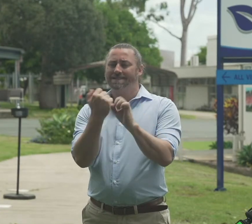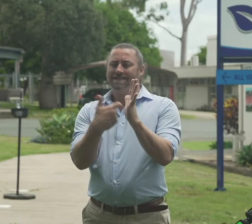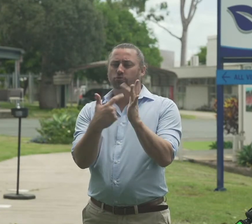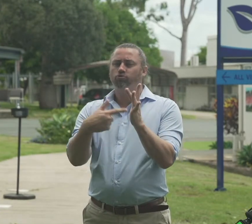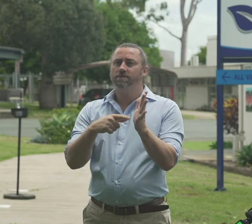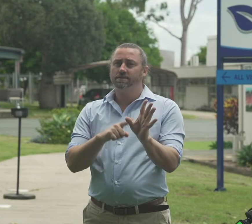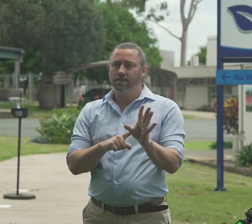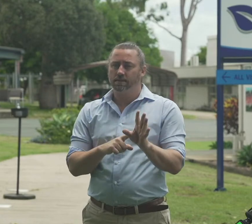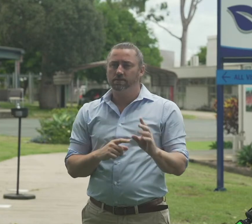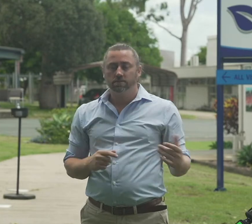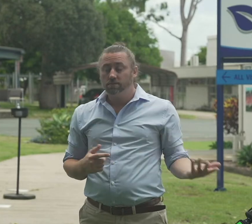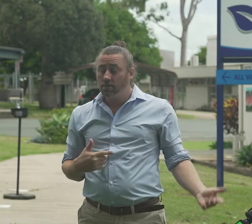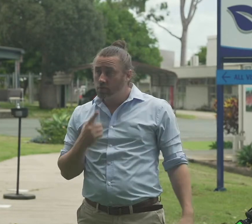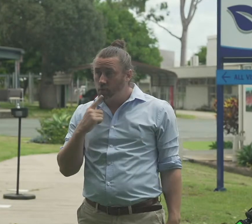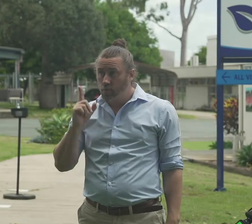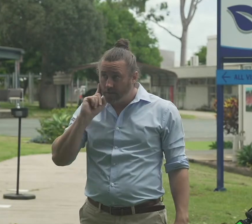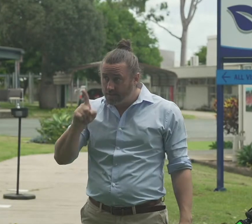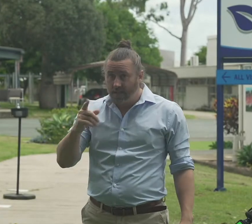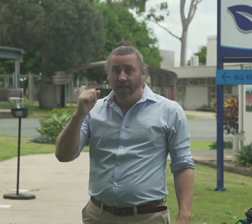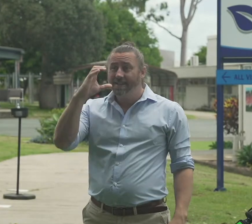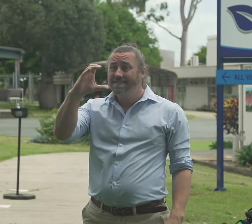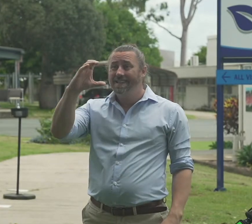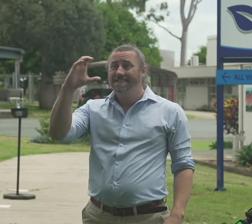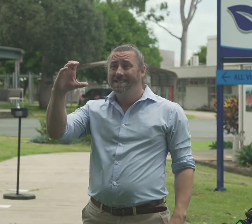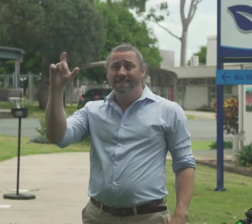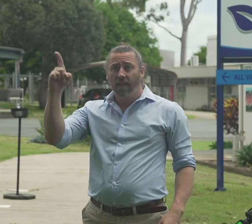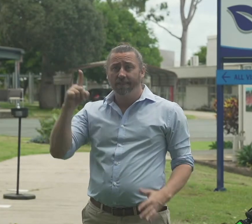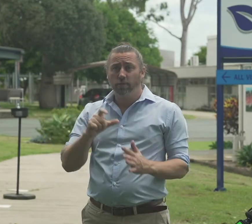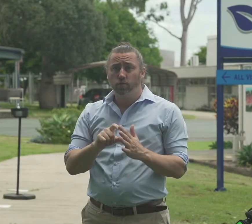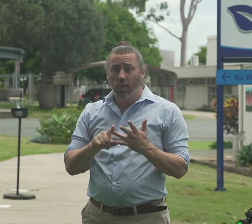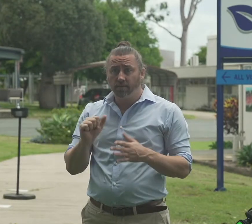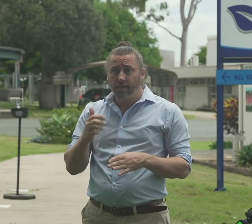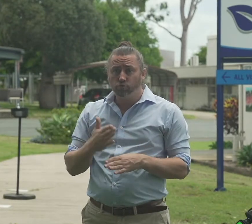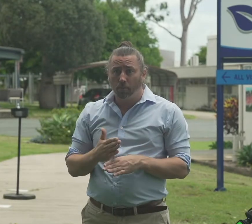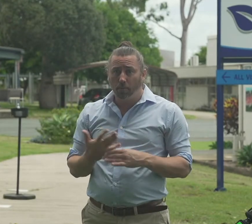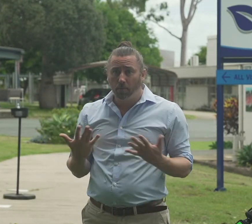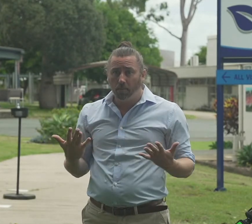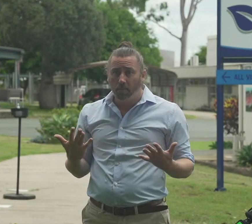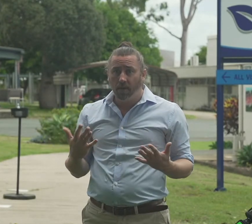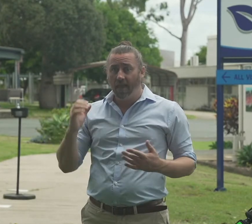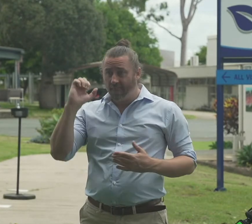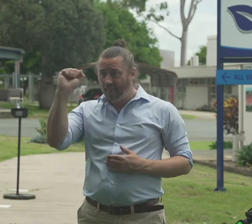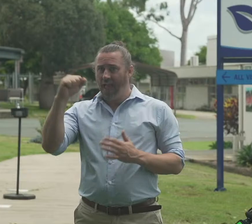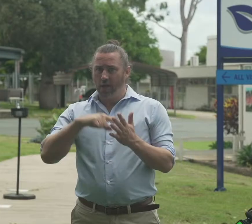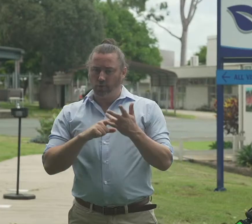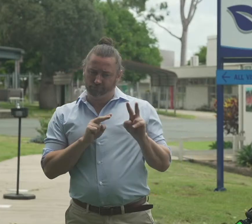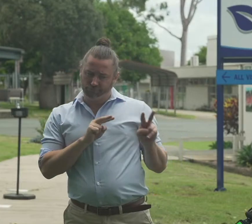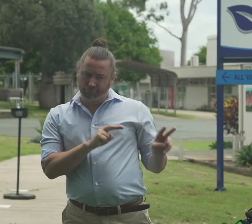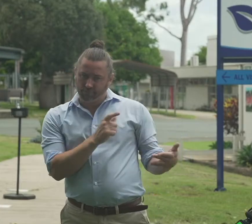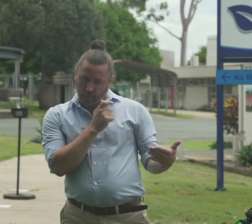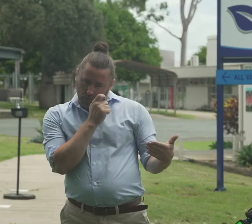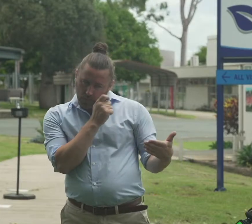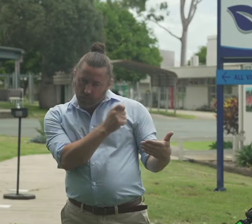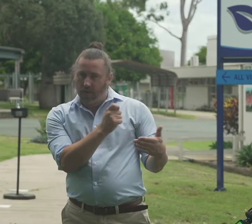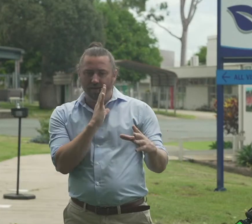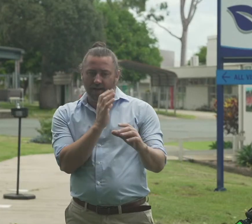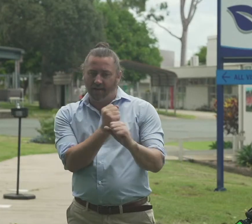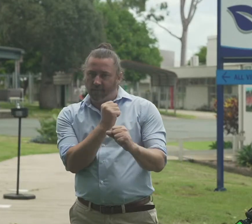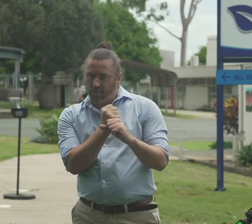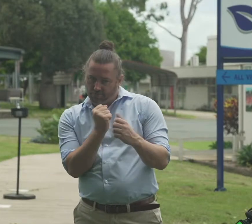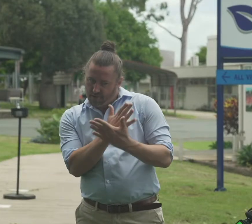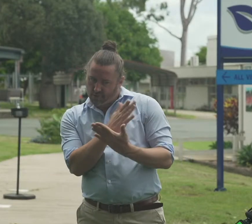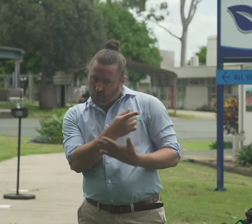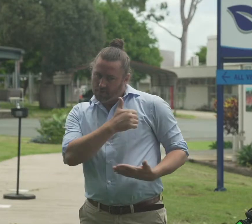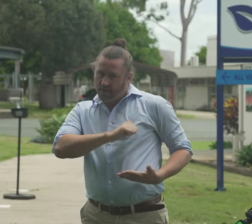have a Royal Commission into integrity every single day. That is the Triple C. That's the Triple C's job. And